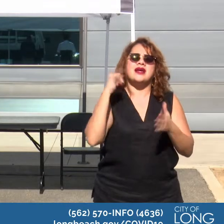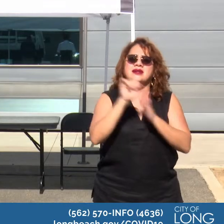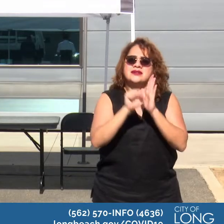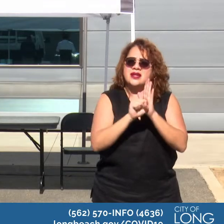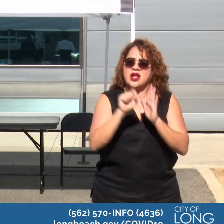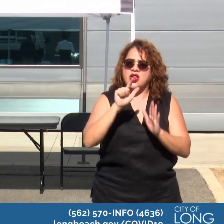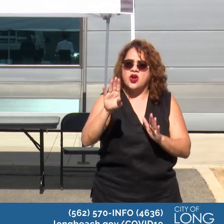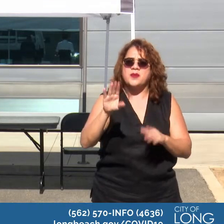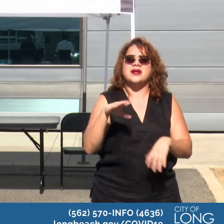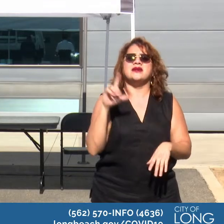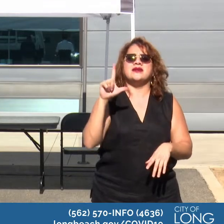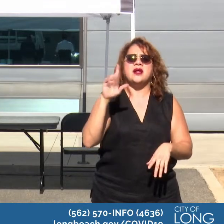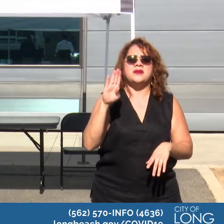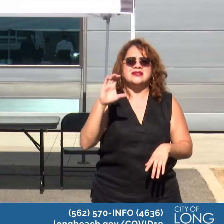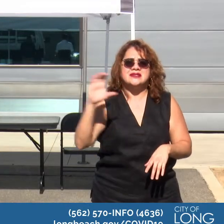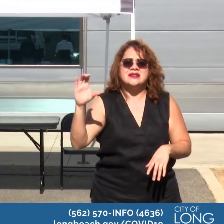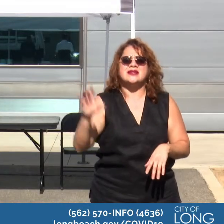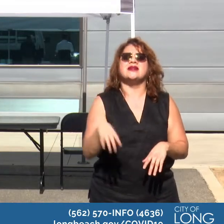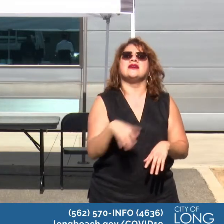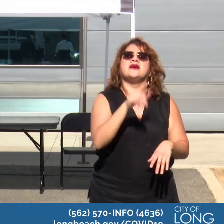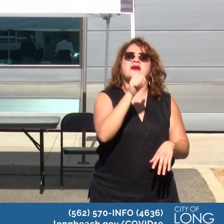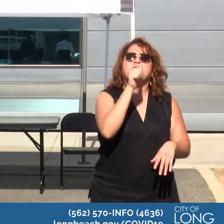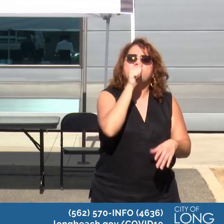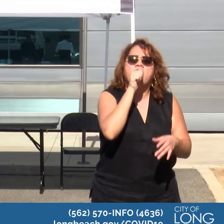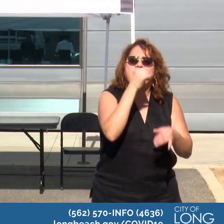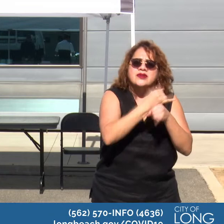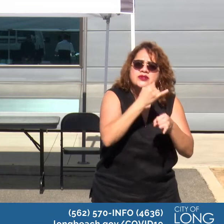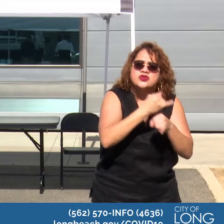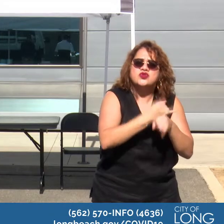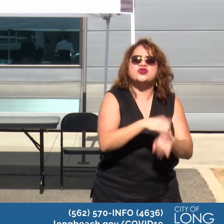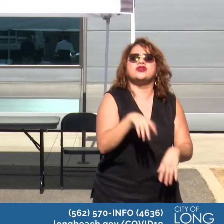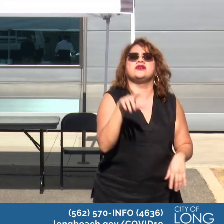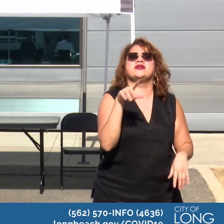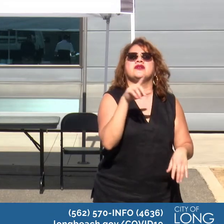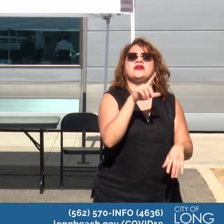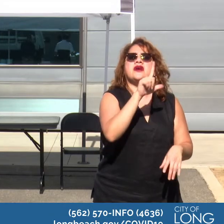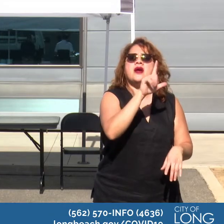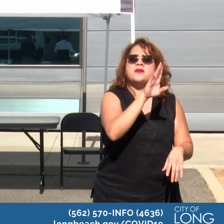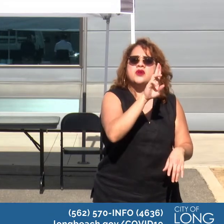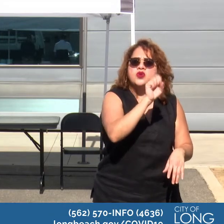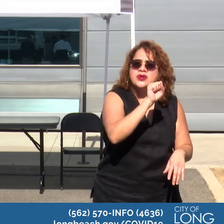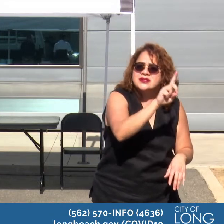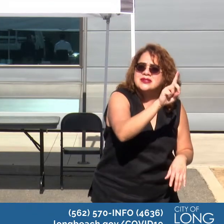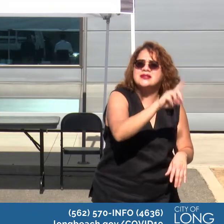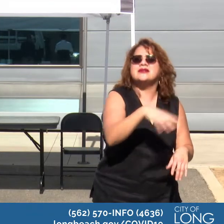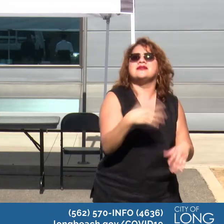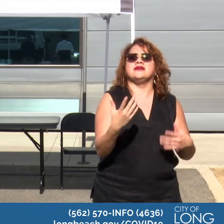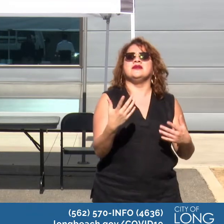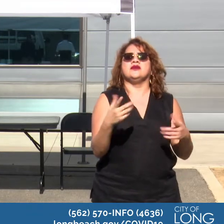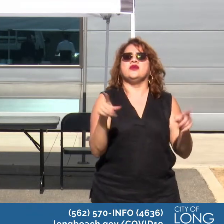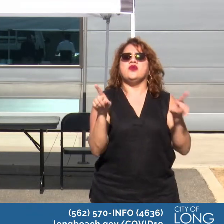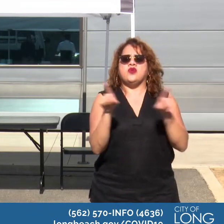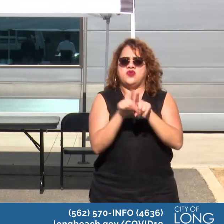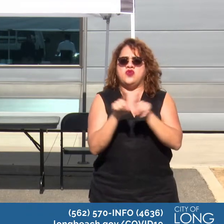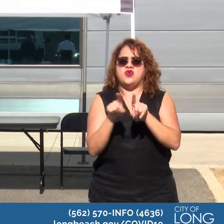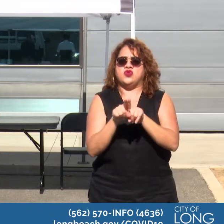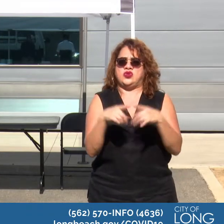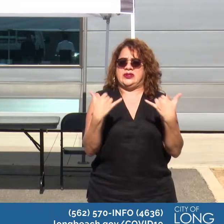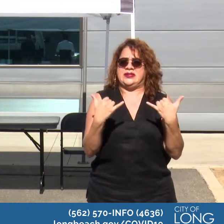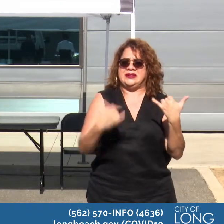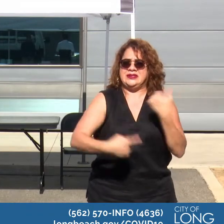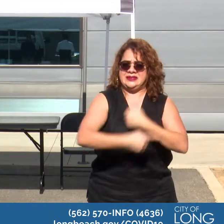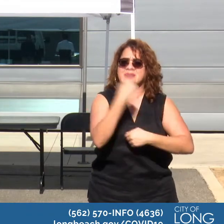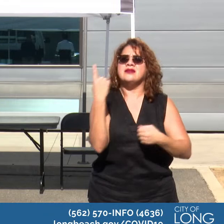course our other private institutions that we have across the city. We are also today, and we'll begin that here in just a